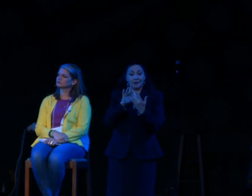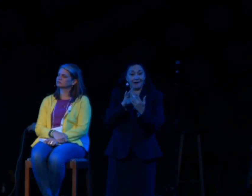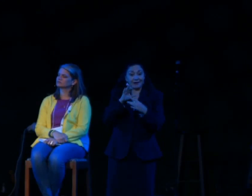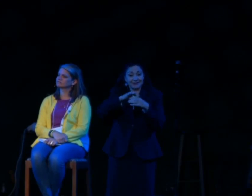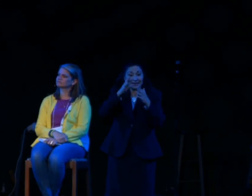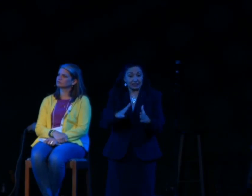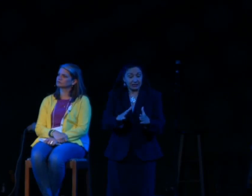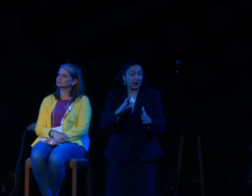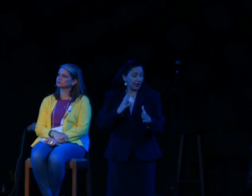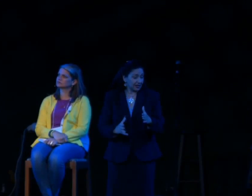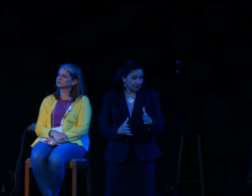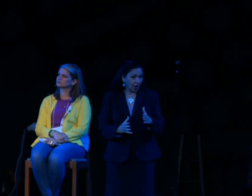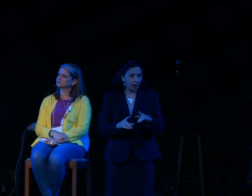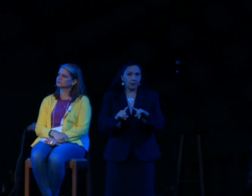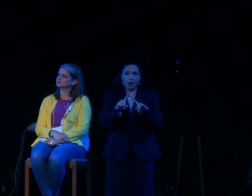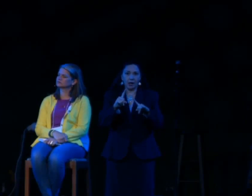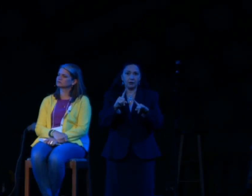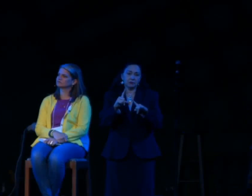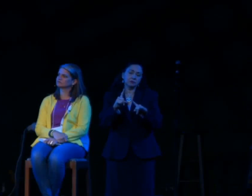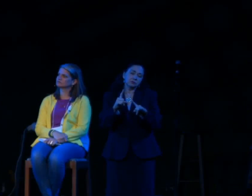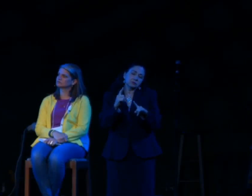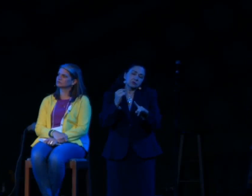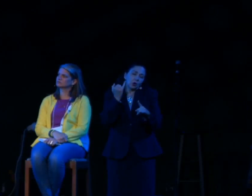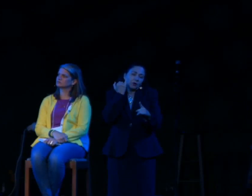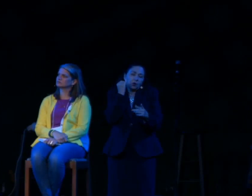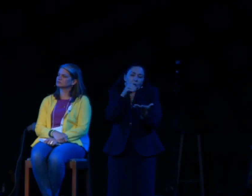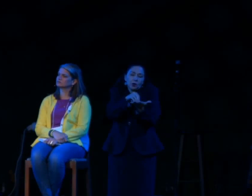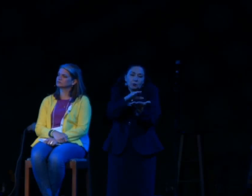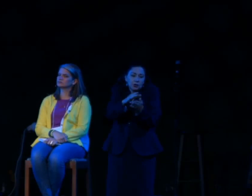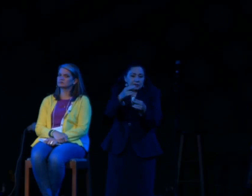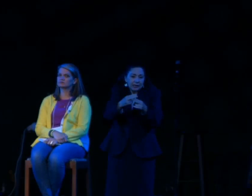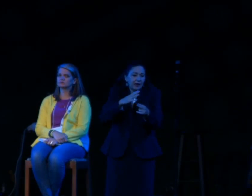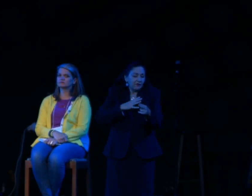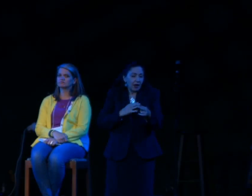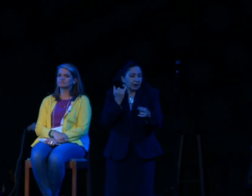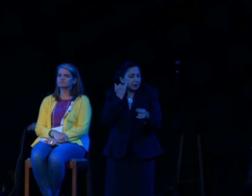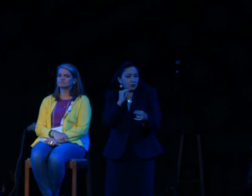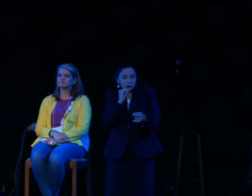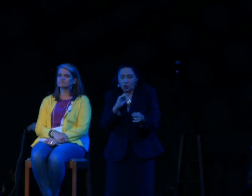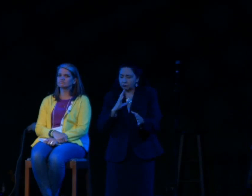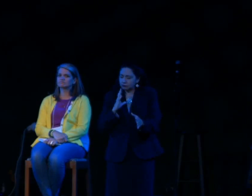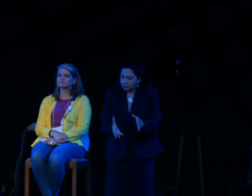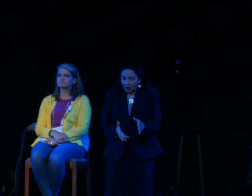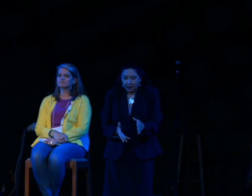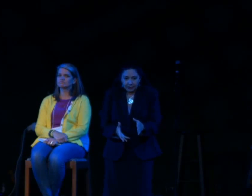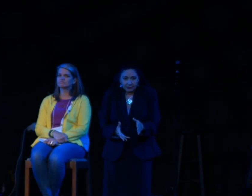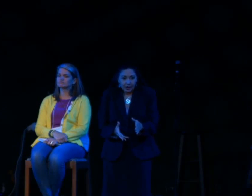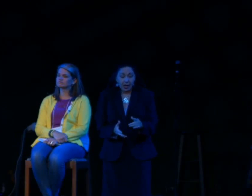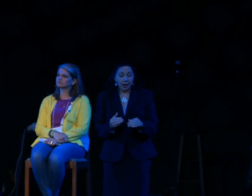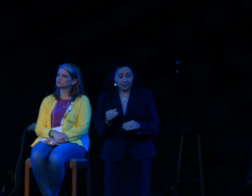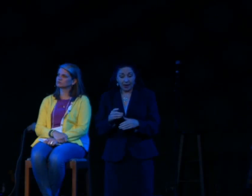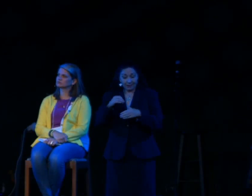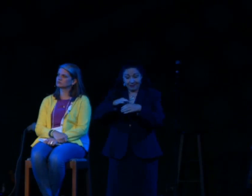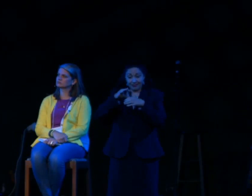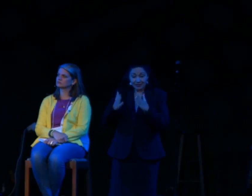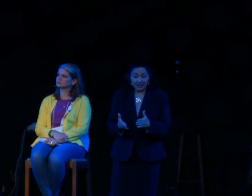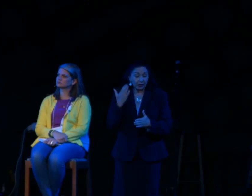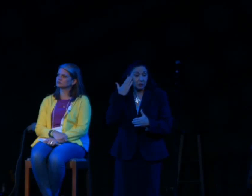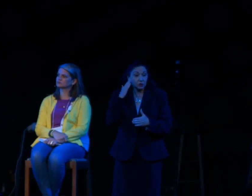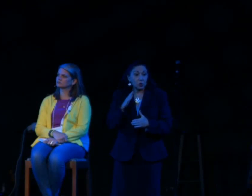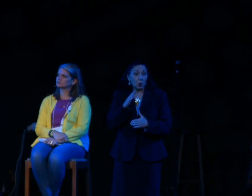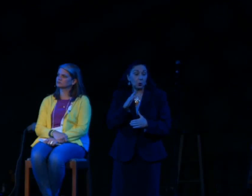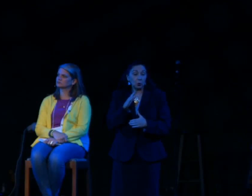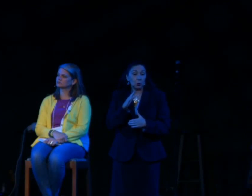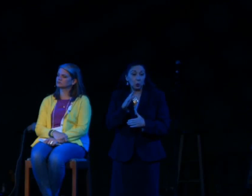that regard. So you can skip through the information if you don't want to give it, but even if you give the information, delegates no one's going to know